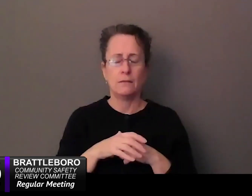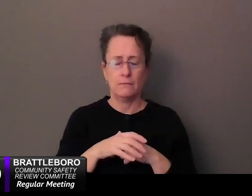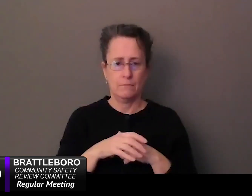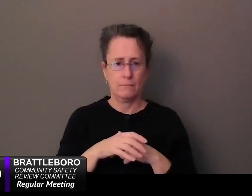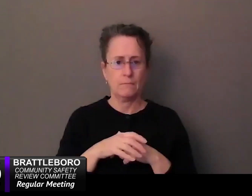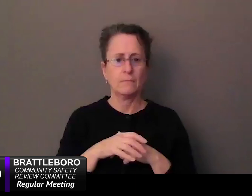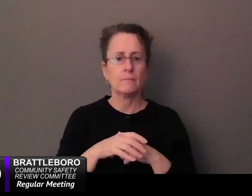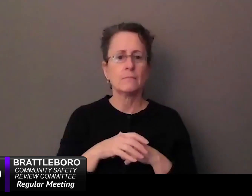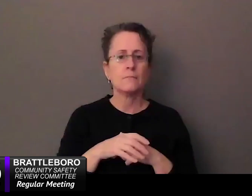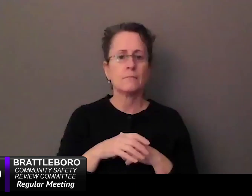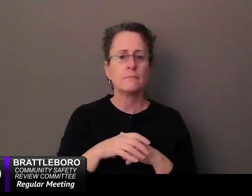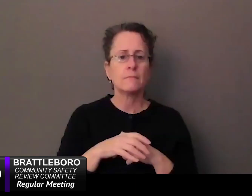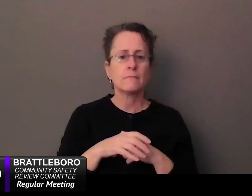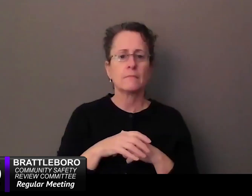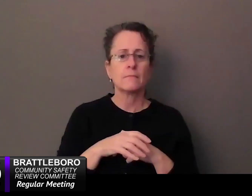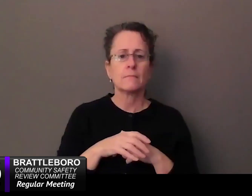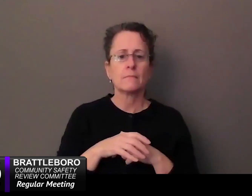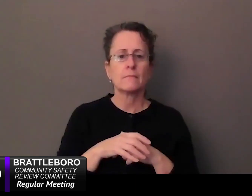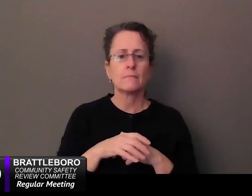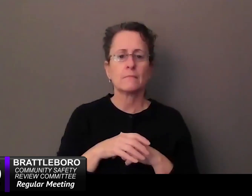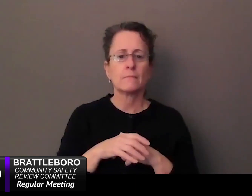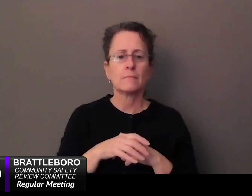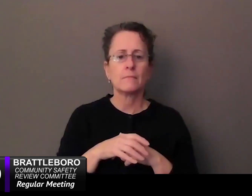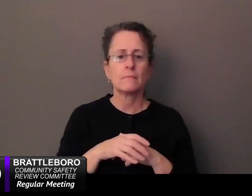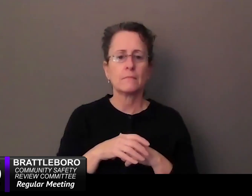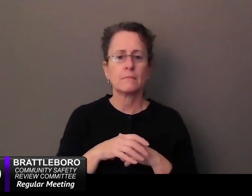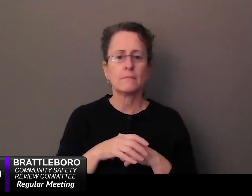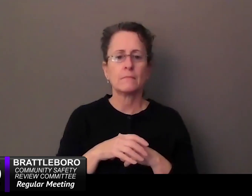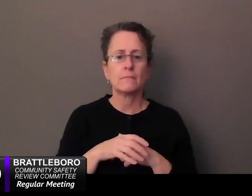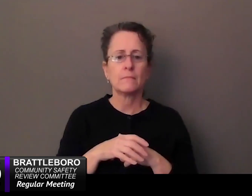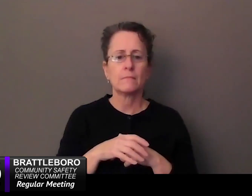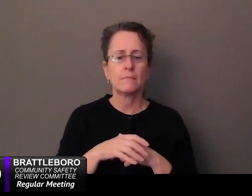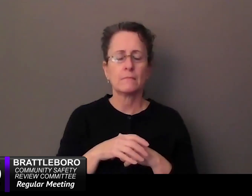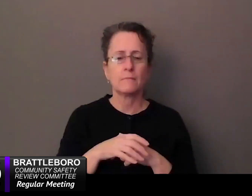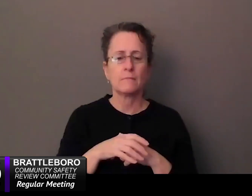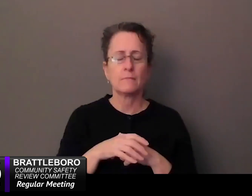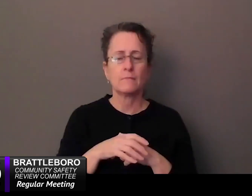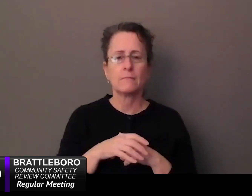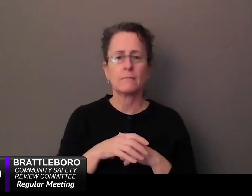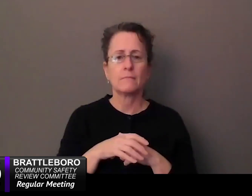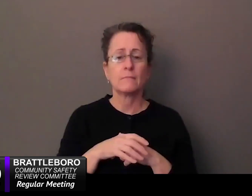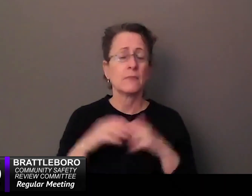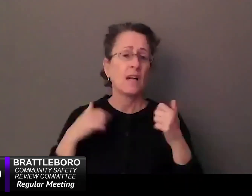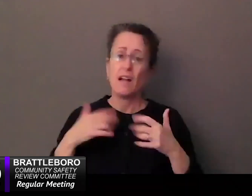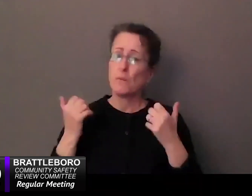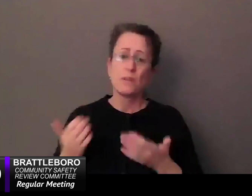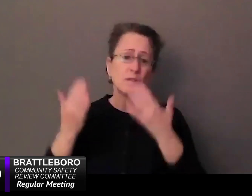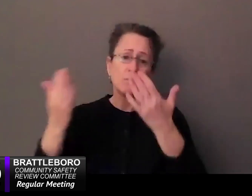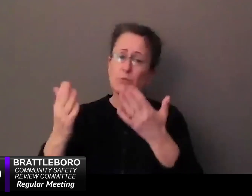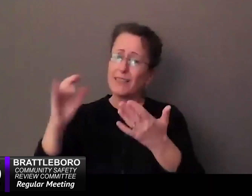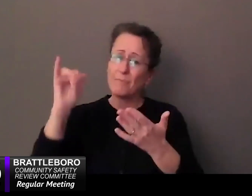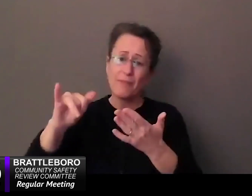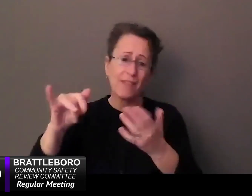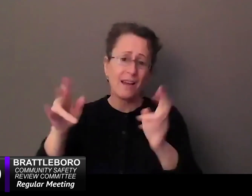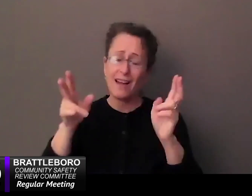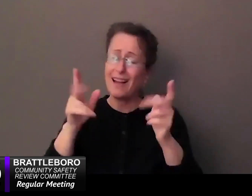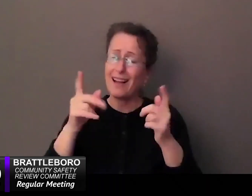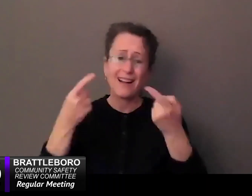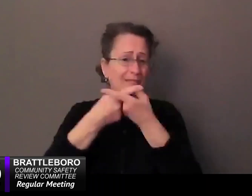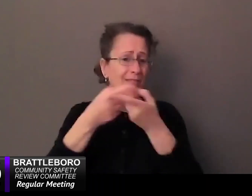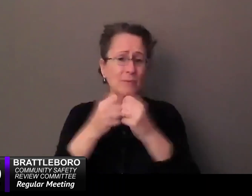to raise that as an issue so that people would understand.